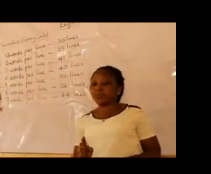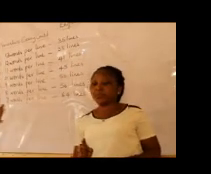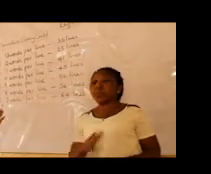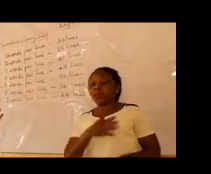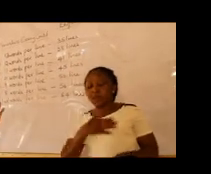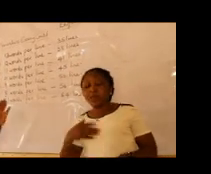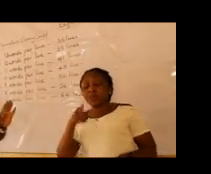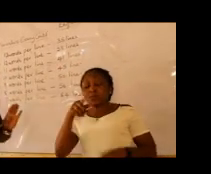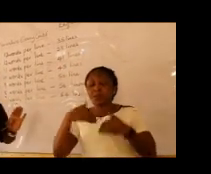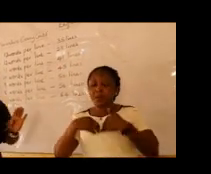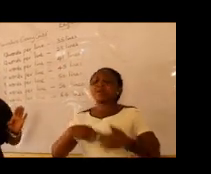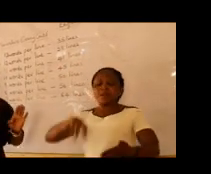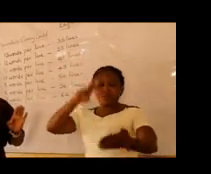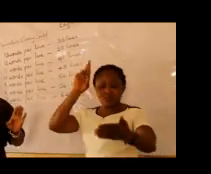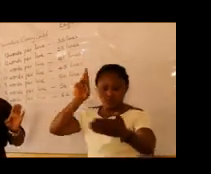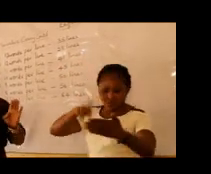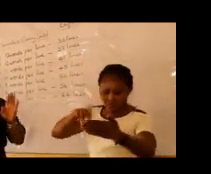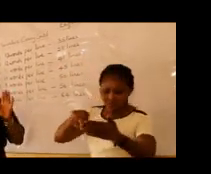and you have gone through it,